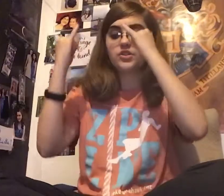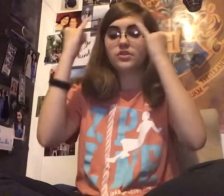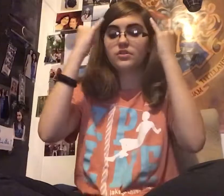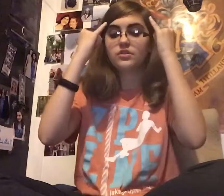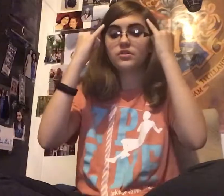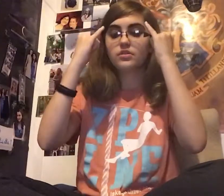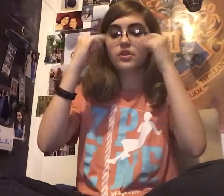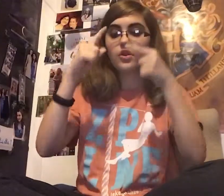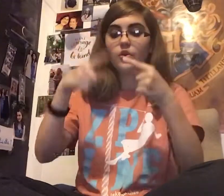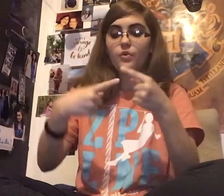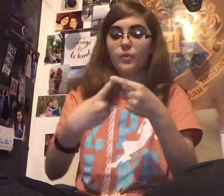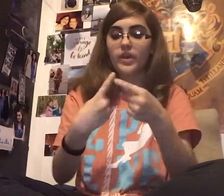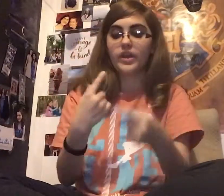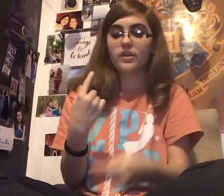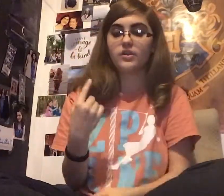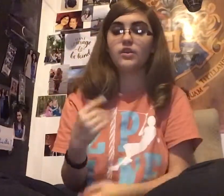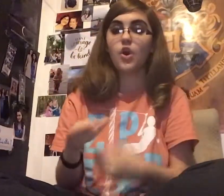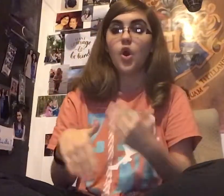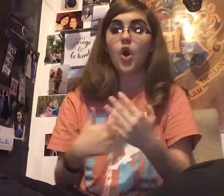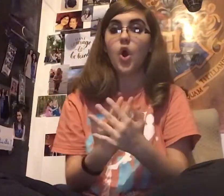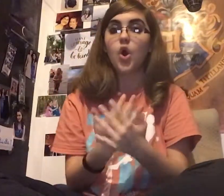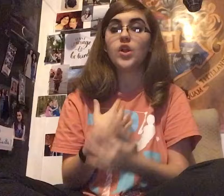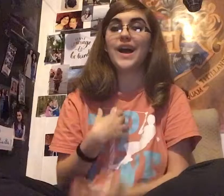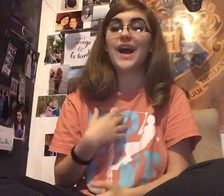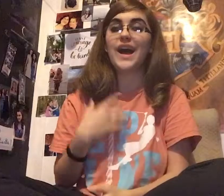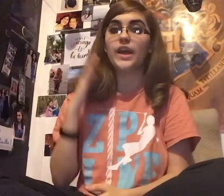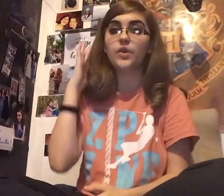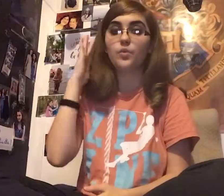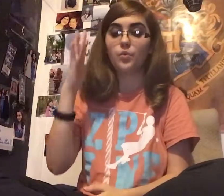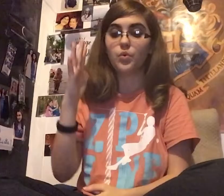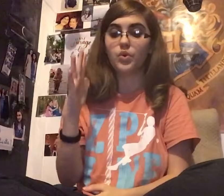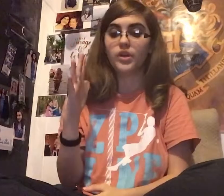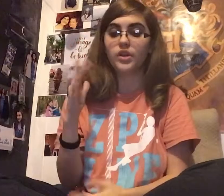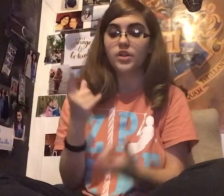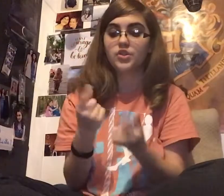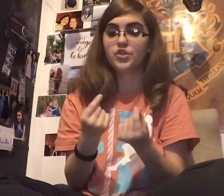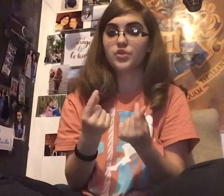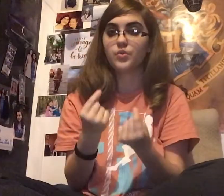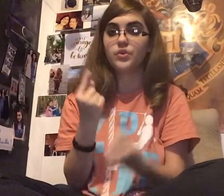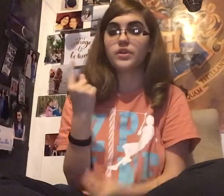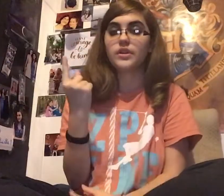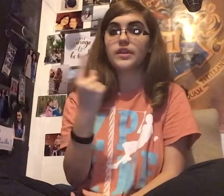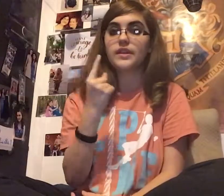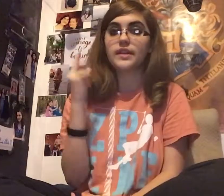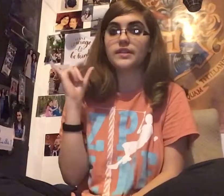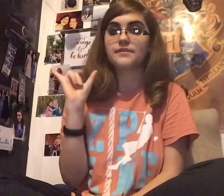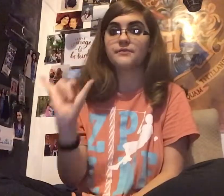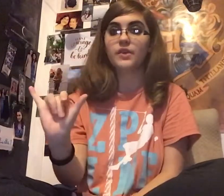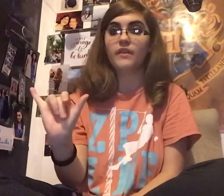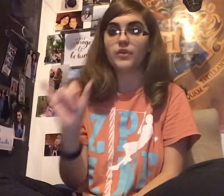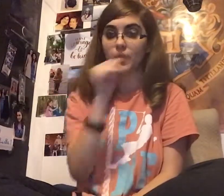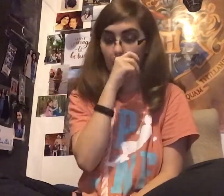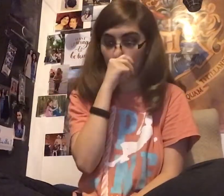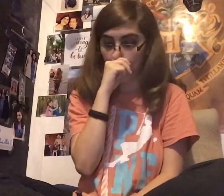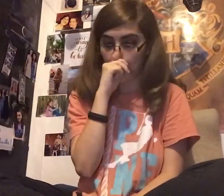imagine when all I would do is forever.